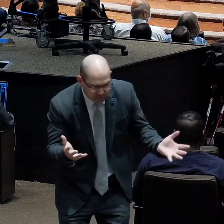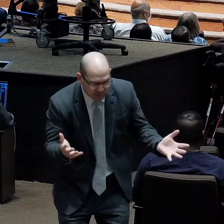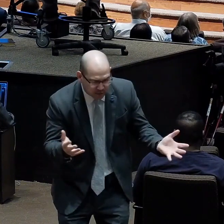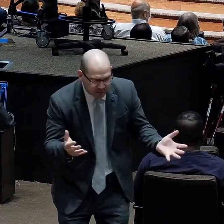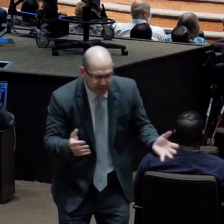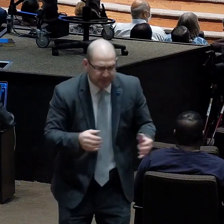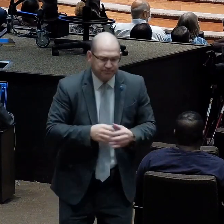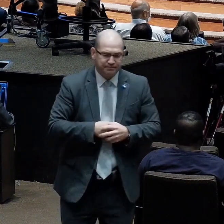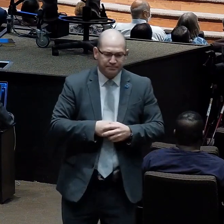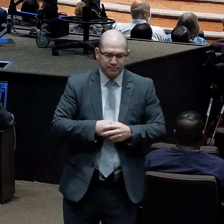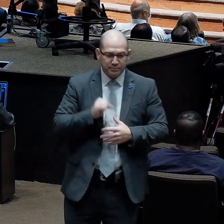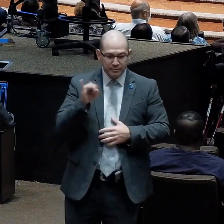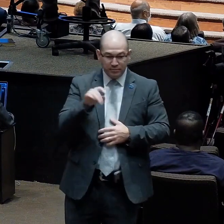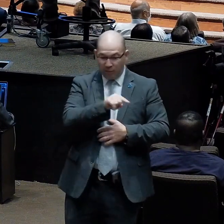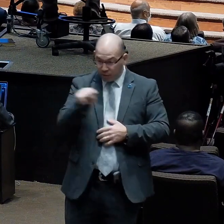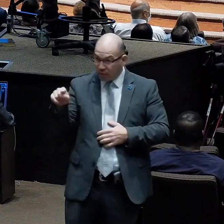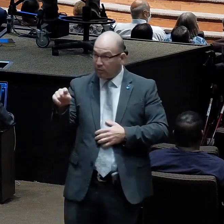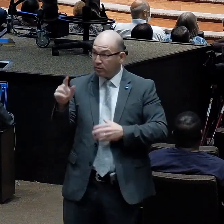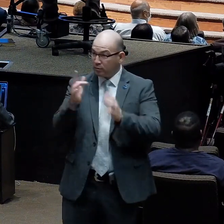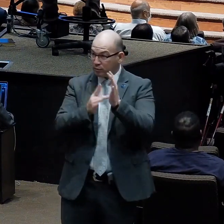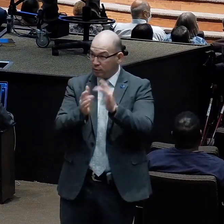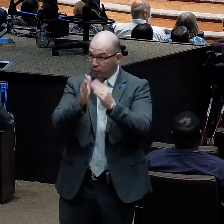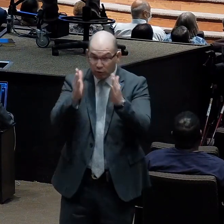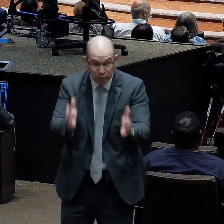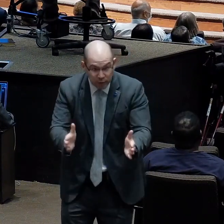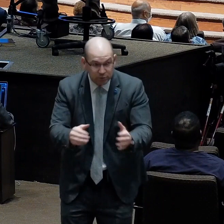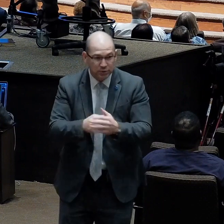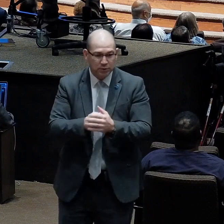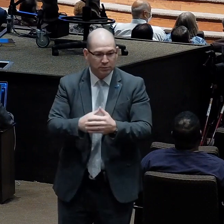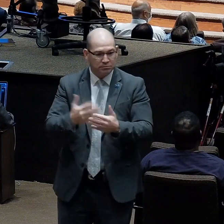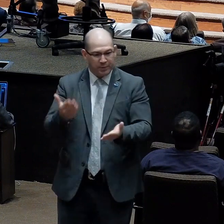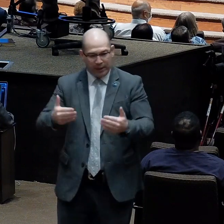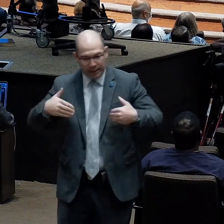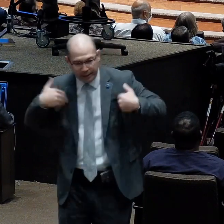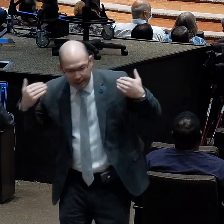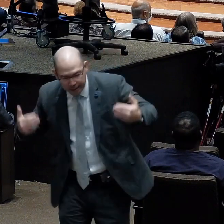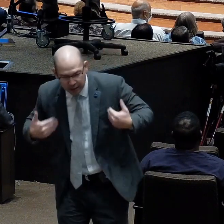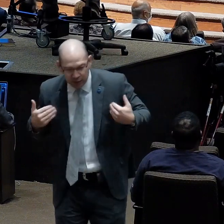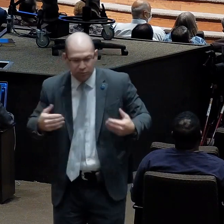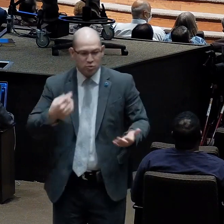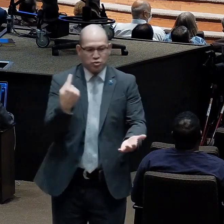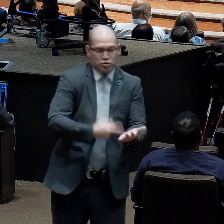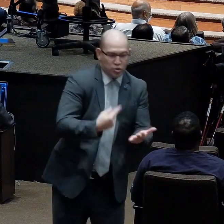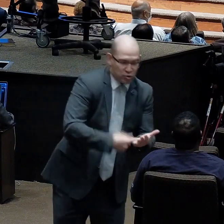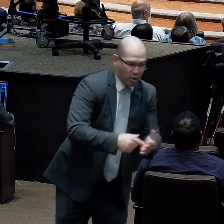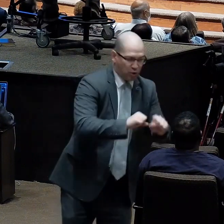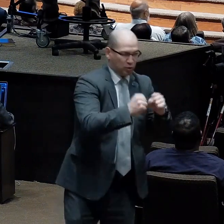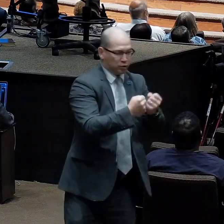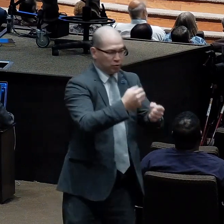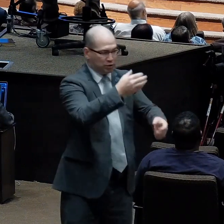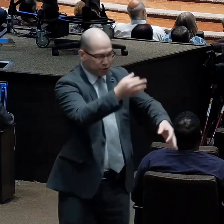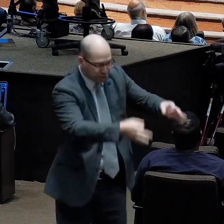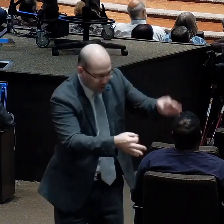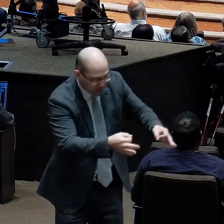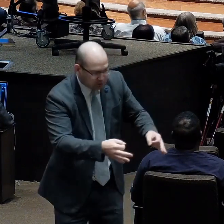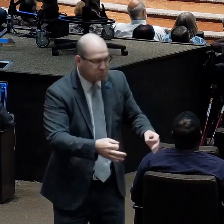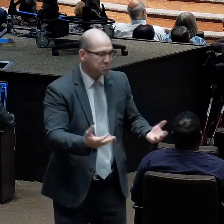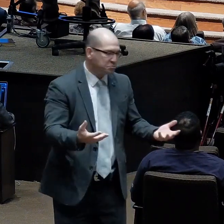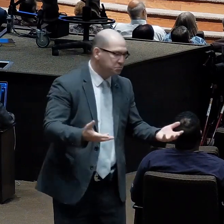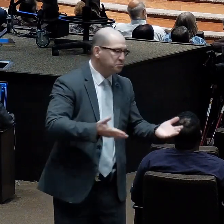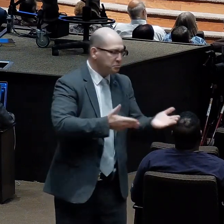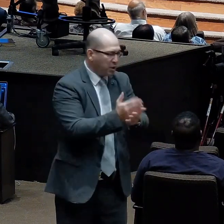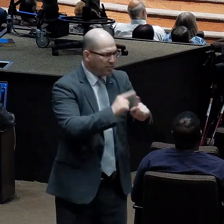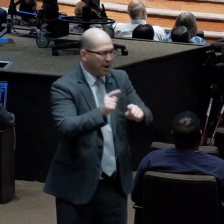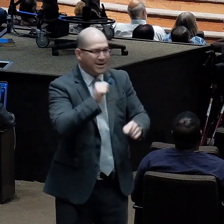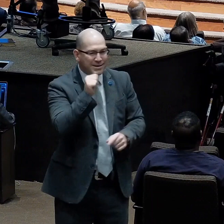If you as a Christian or a Christian young person are talking about all those things, and it is a free country, go ahead. But you are not telling